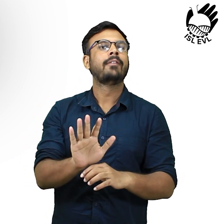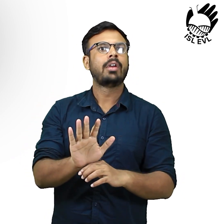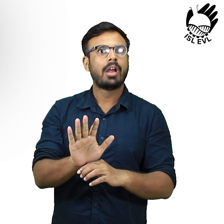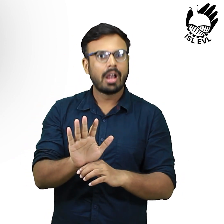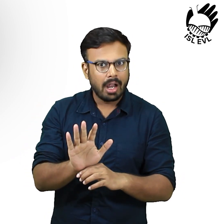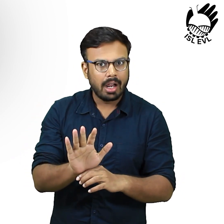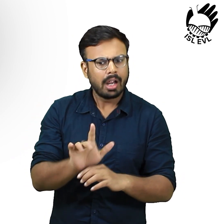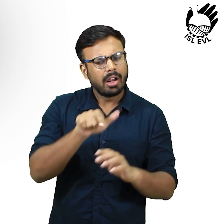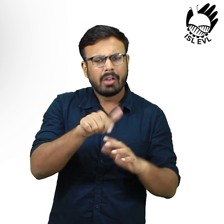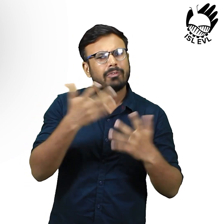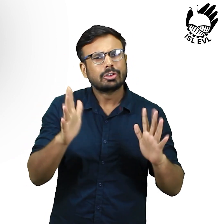crystals in our day-to-day life?